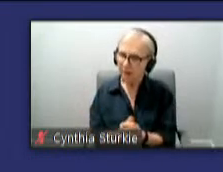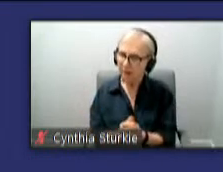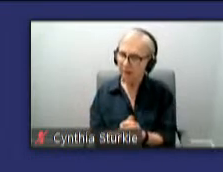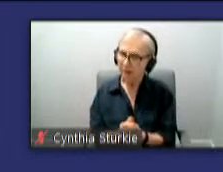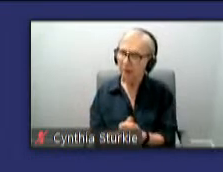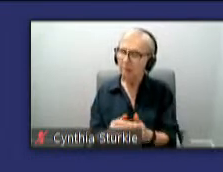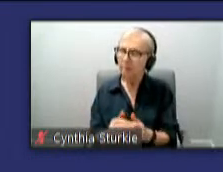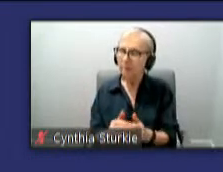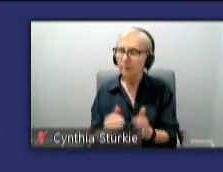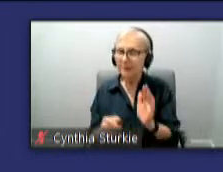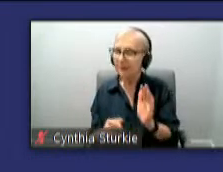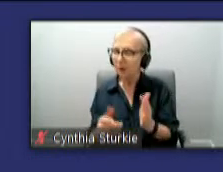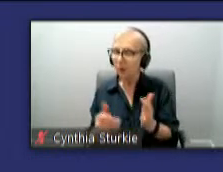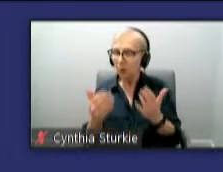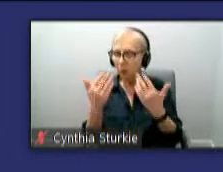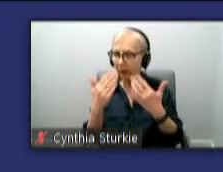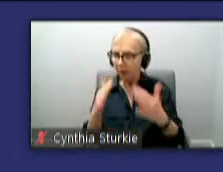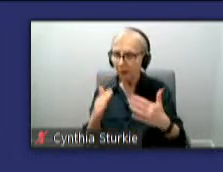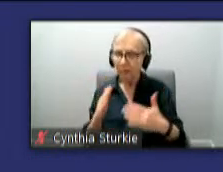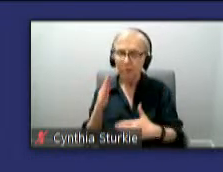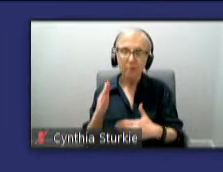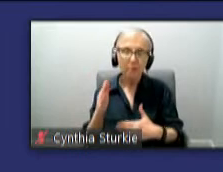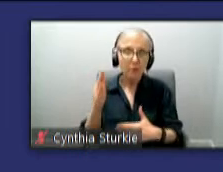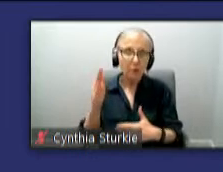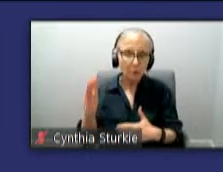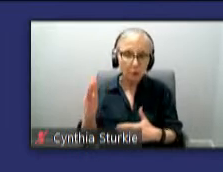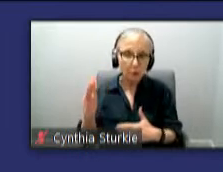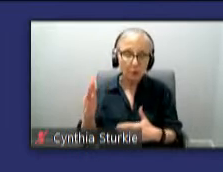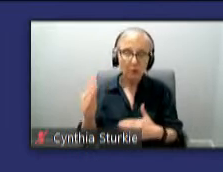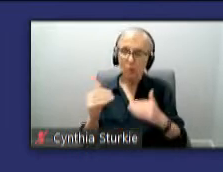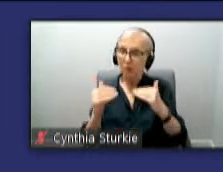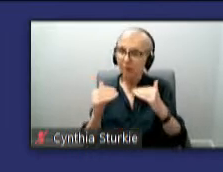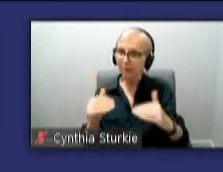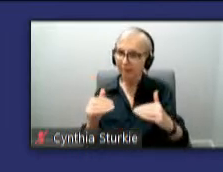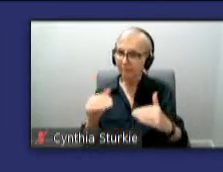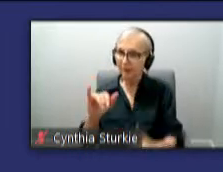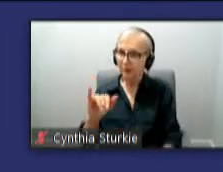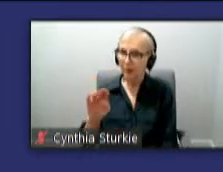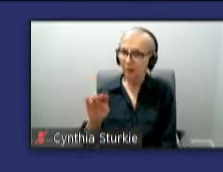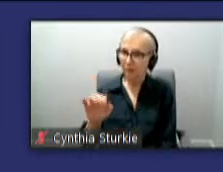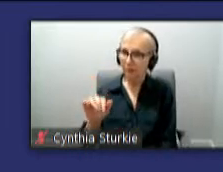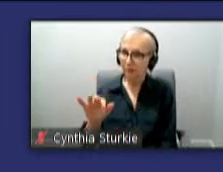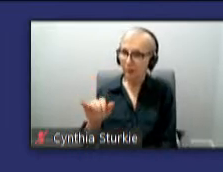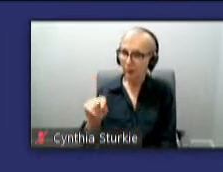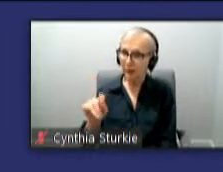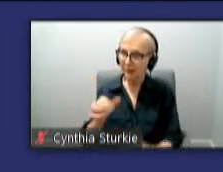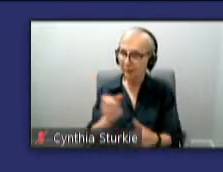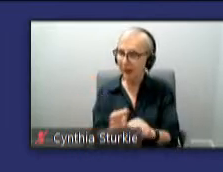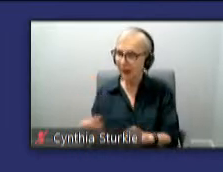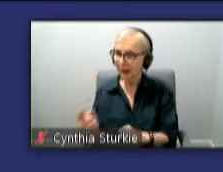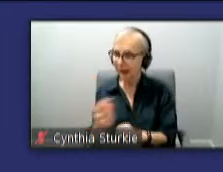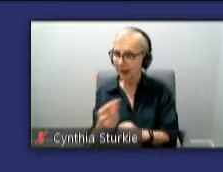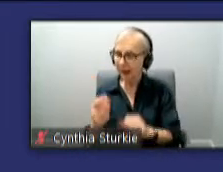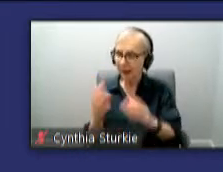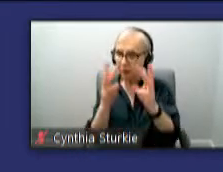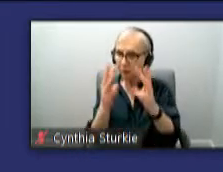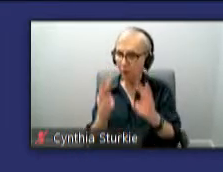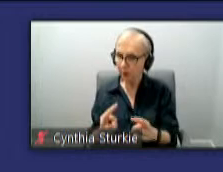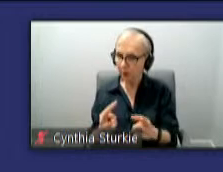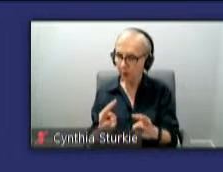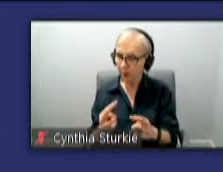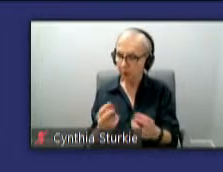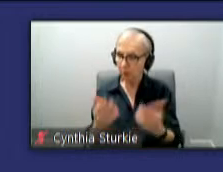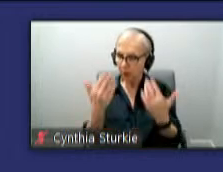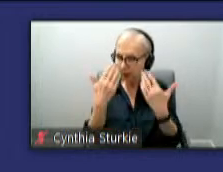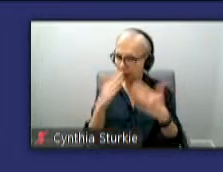immune systems. We also don't know the level to which immunity will wane by next winter, and if you will see a significant winter